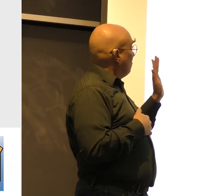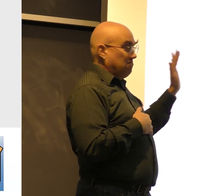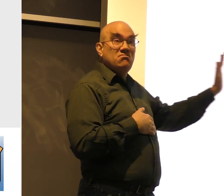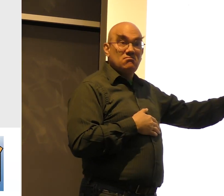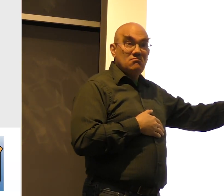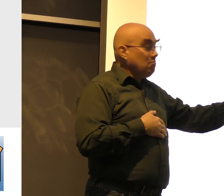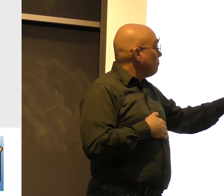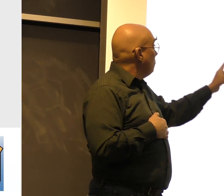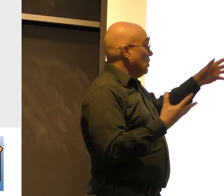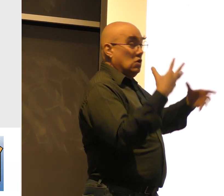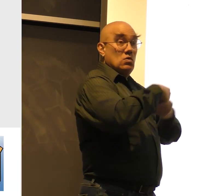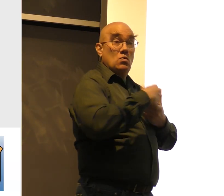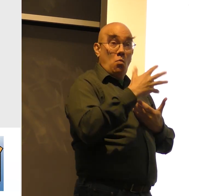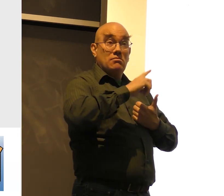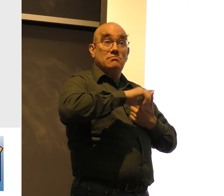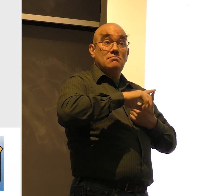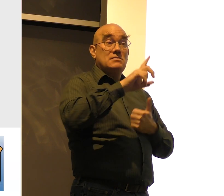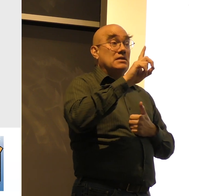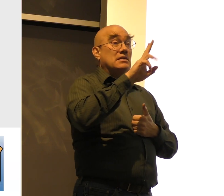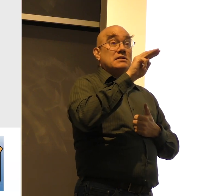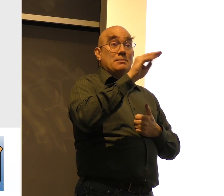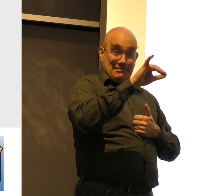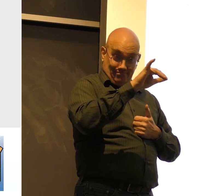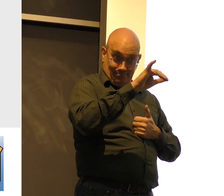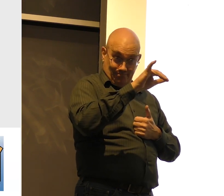you see them listed across, including dummy,